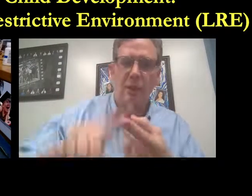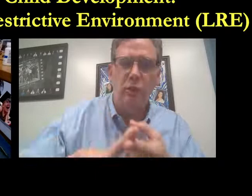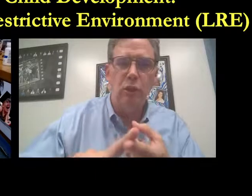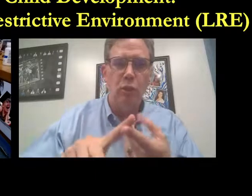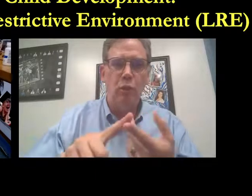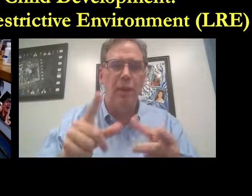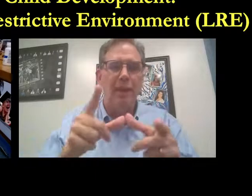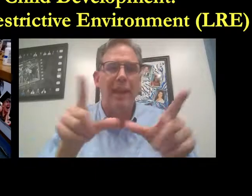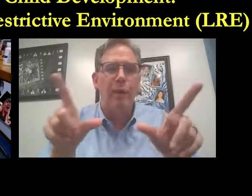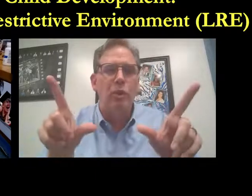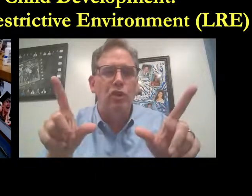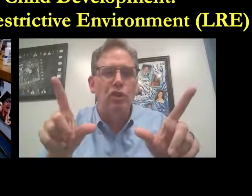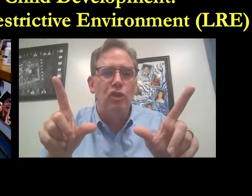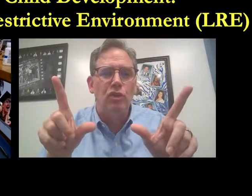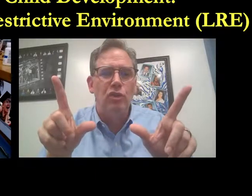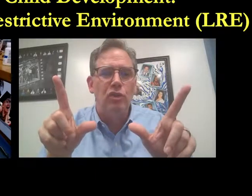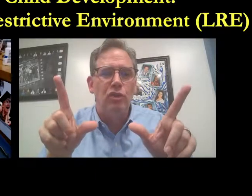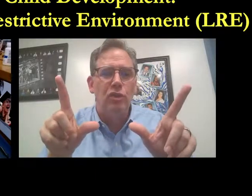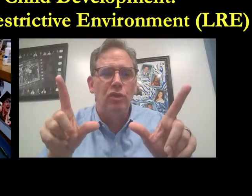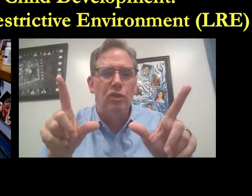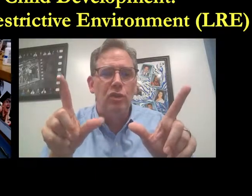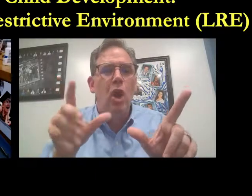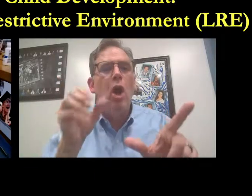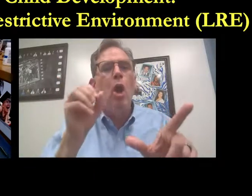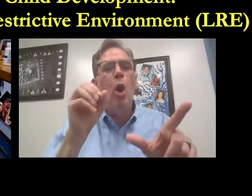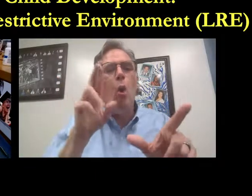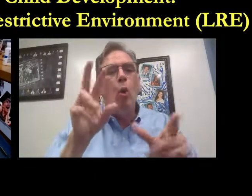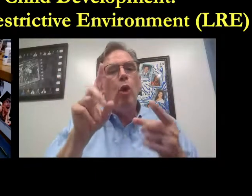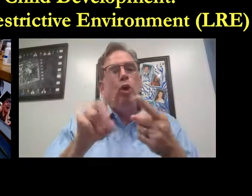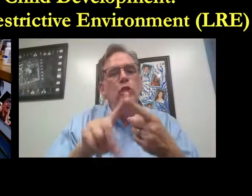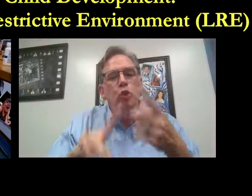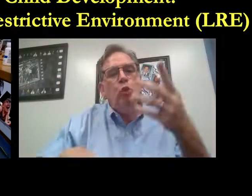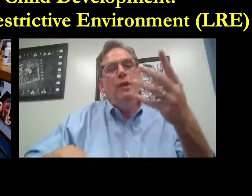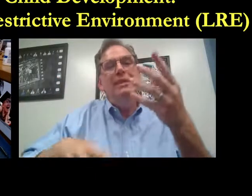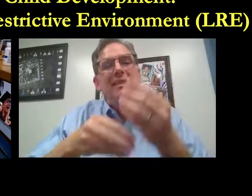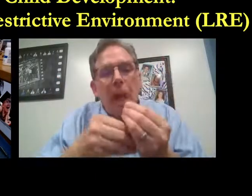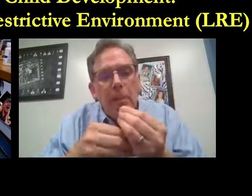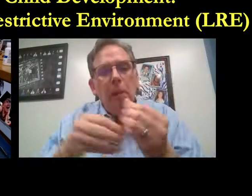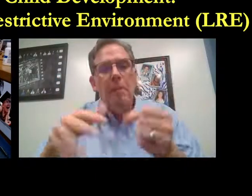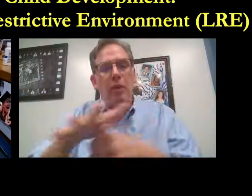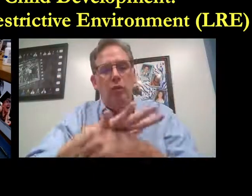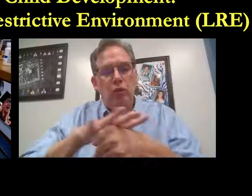Why can't we use some of that money, allocate some of that for language,